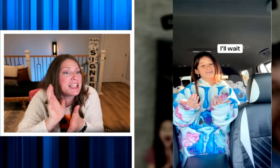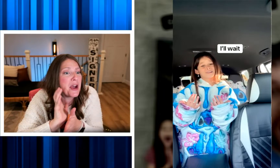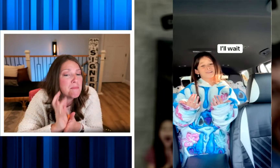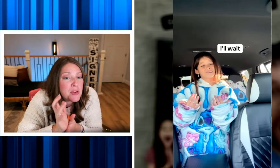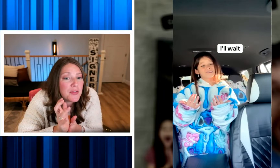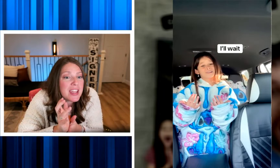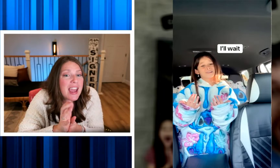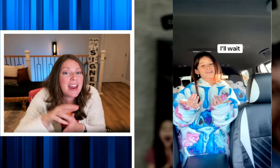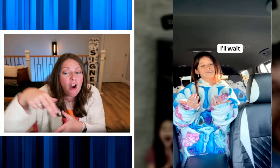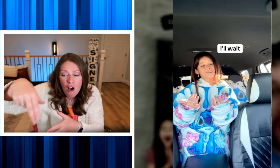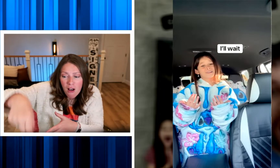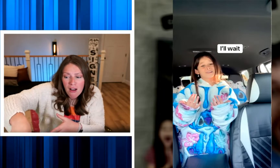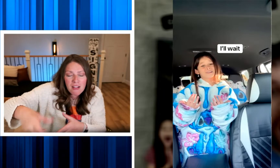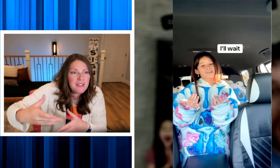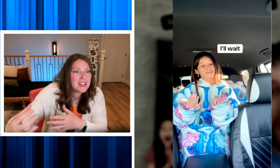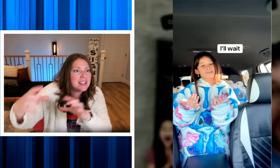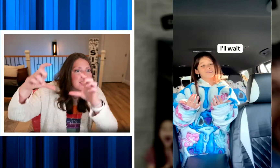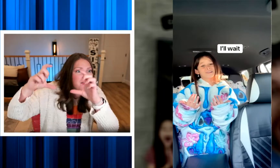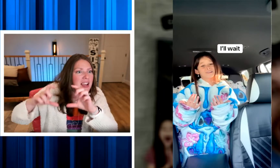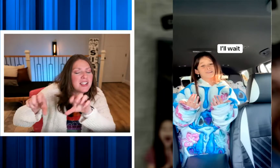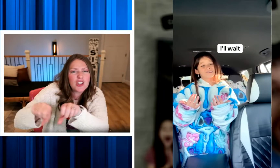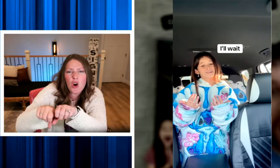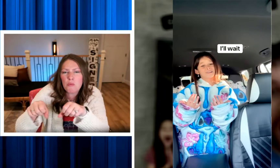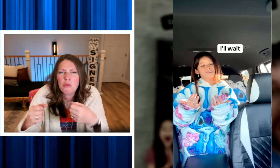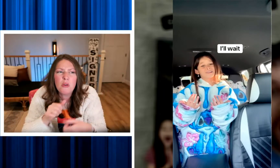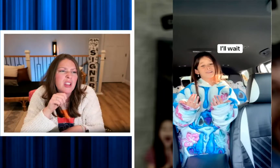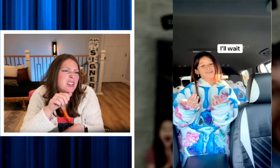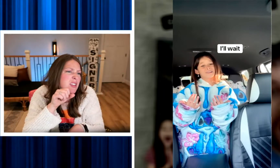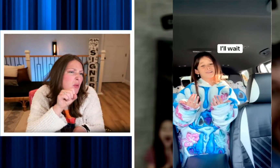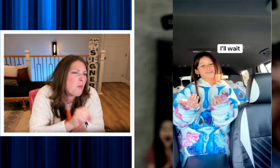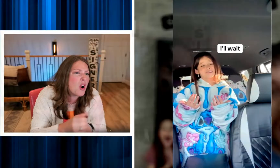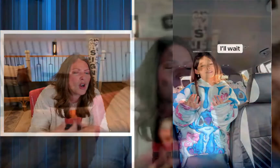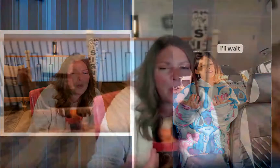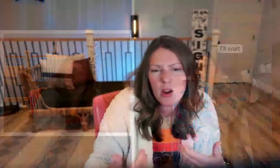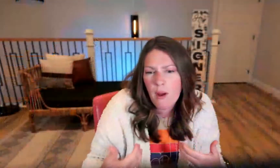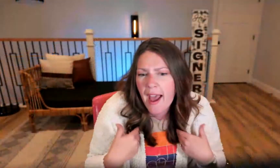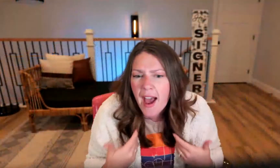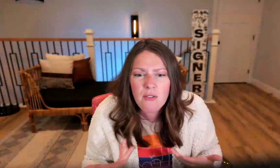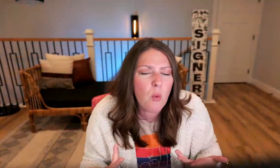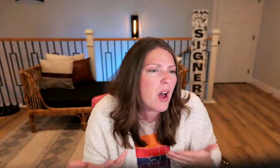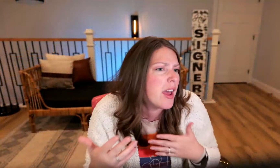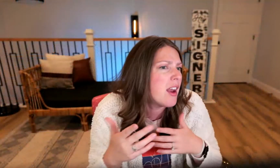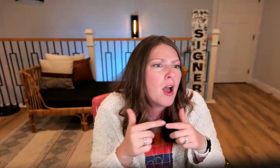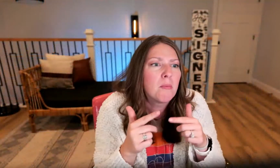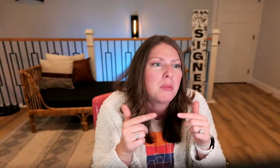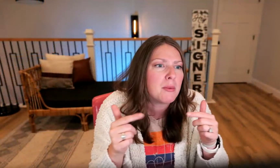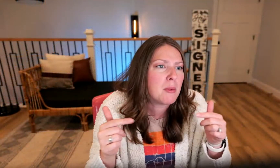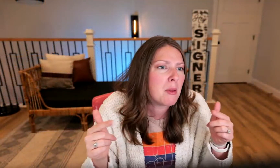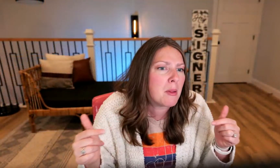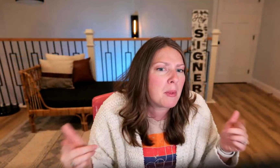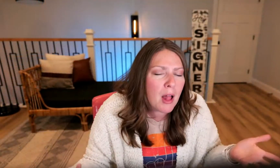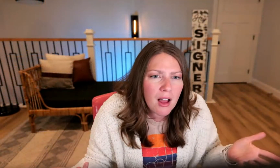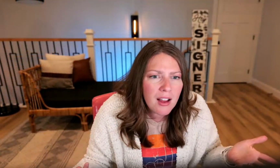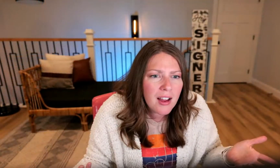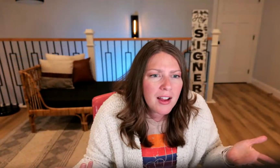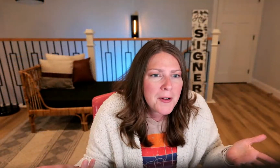a movie and all of these devices are broken, doesn't work, we don't have one, blah, blah, blah, blah, blah, blah, blah.